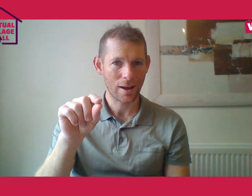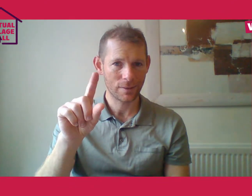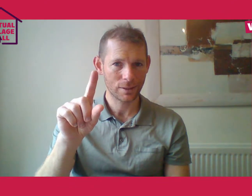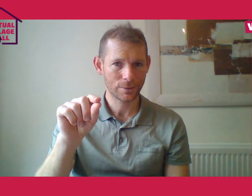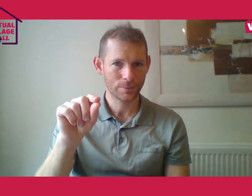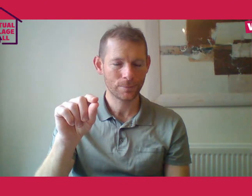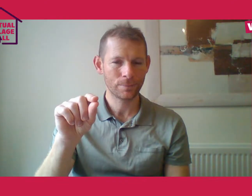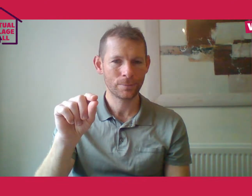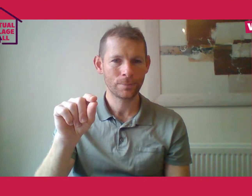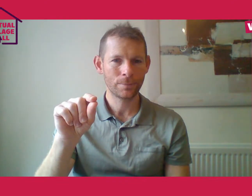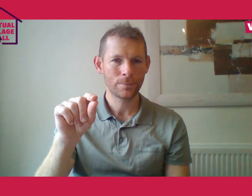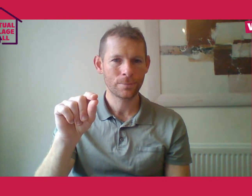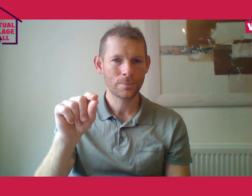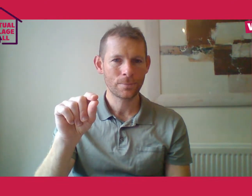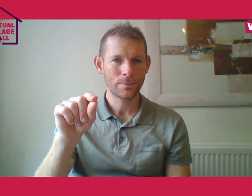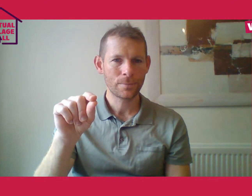So here we have 11,